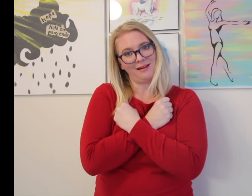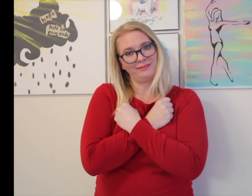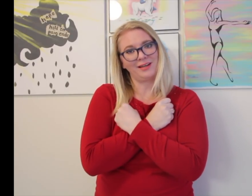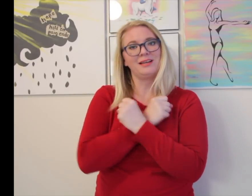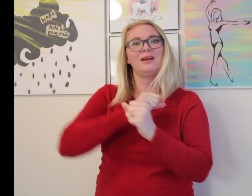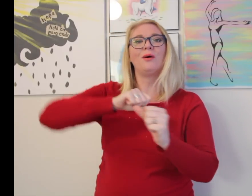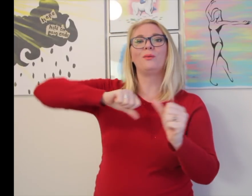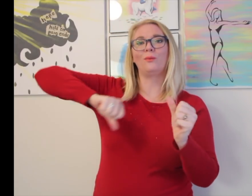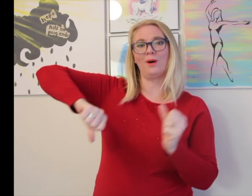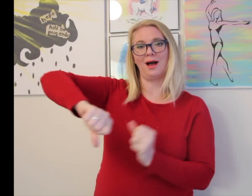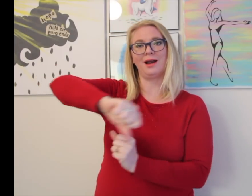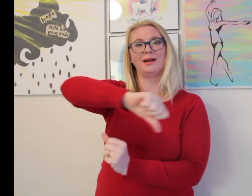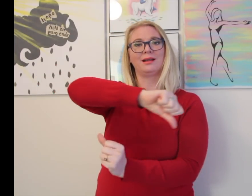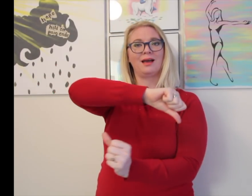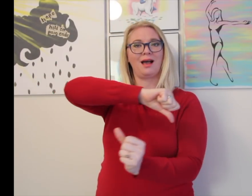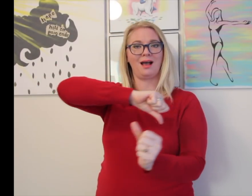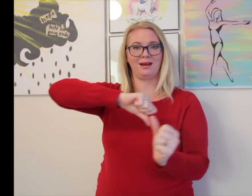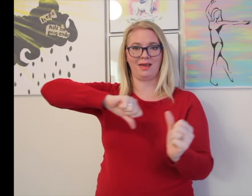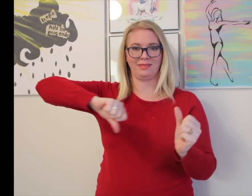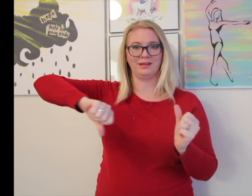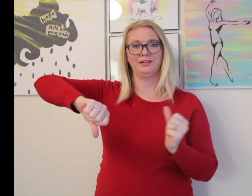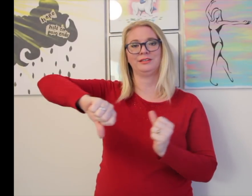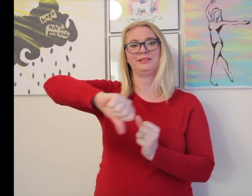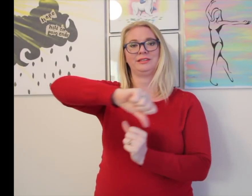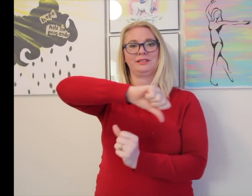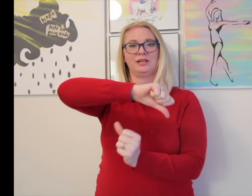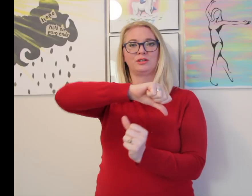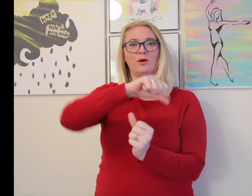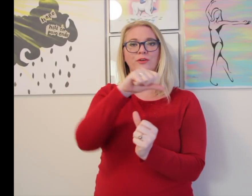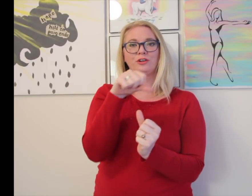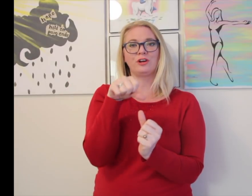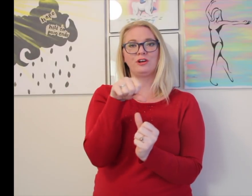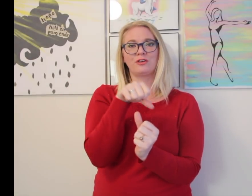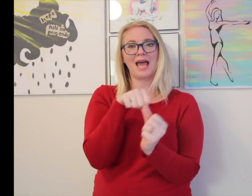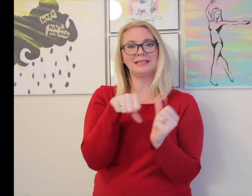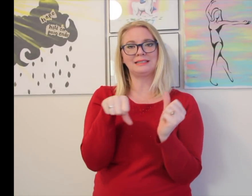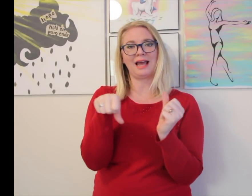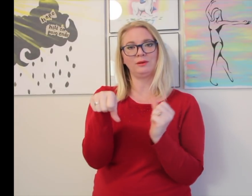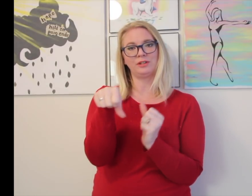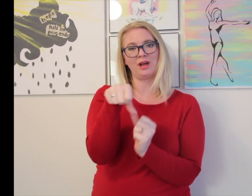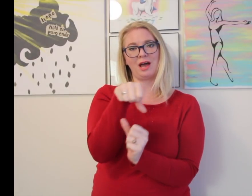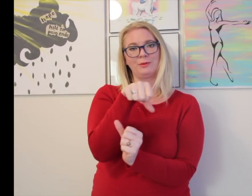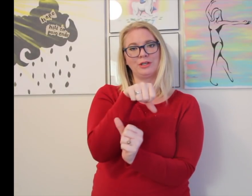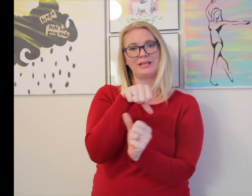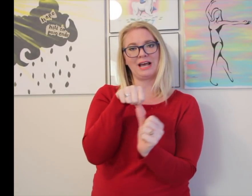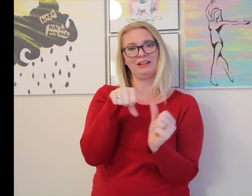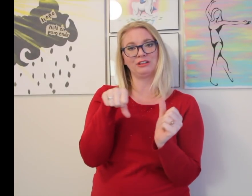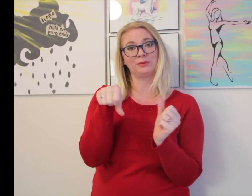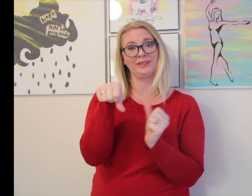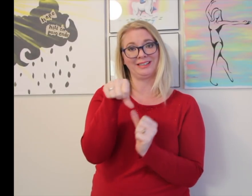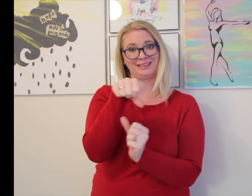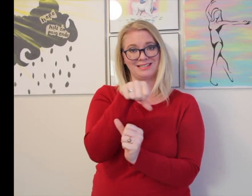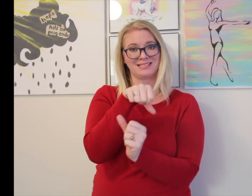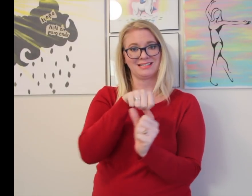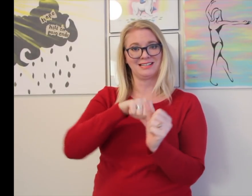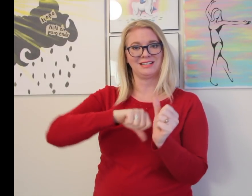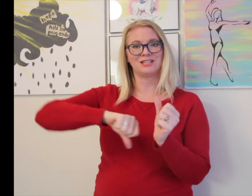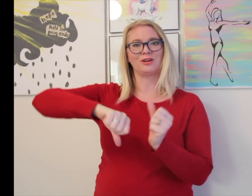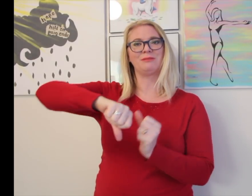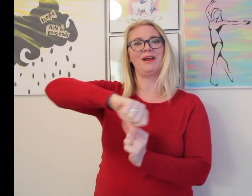love one another. So if you're just going to try and stand with your elbows down, it looks ridiculous, so it's better if